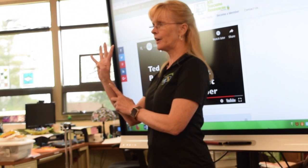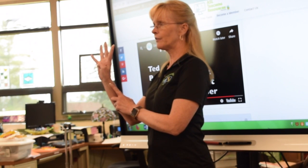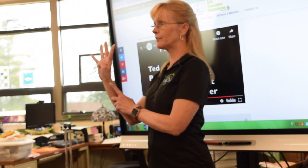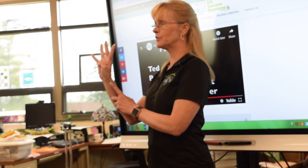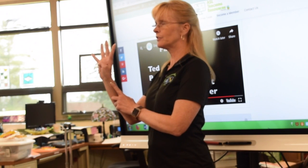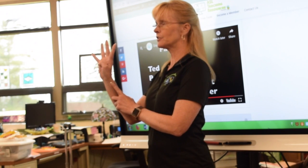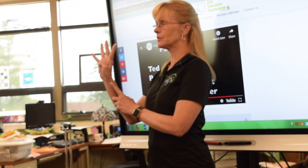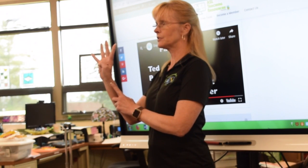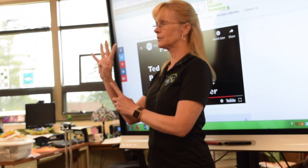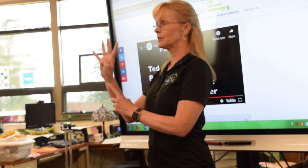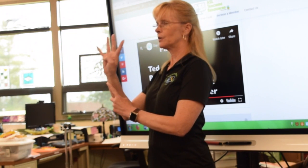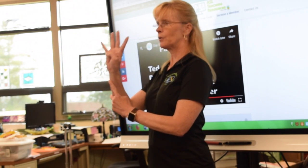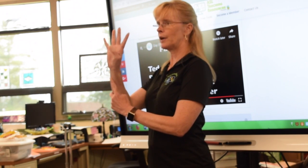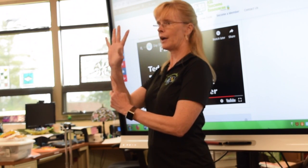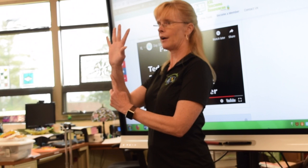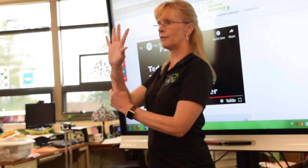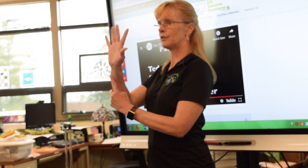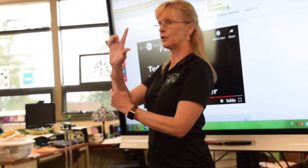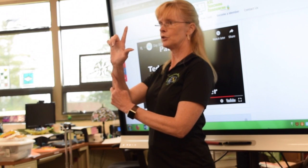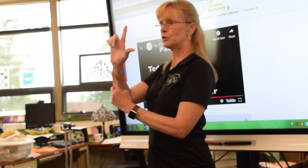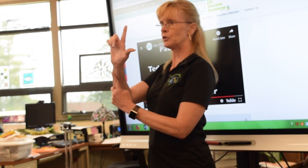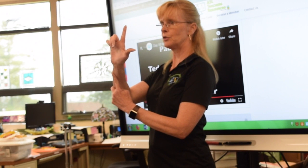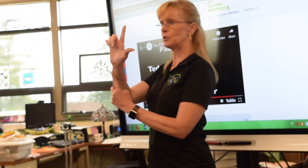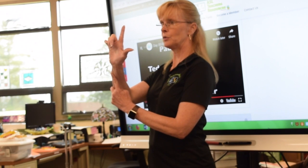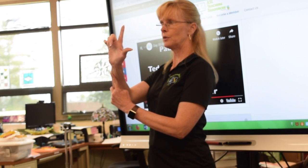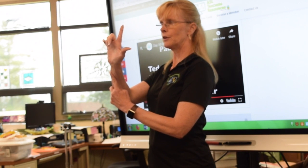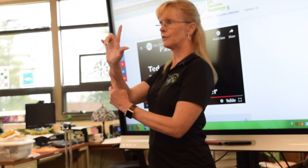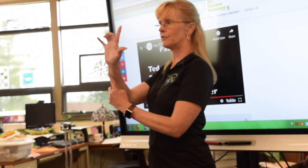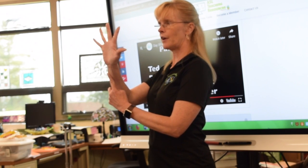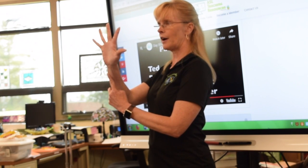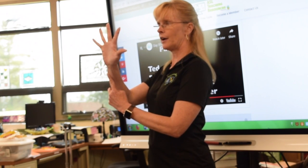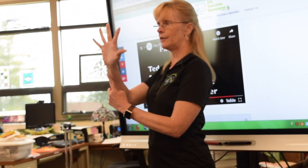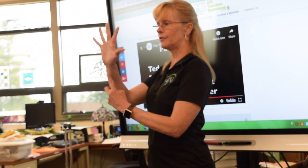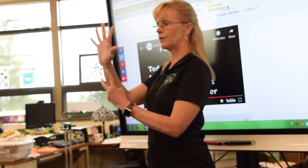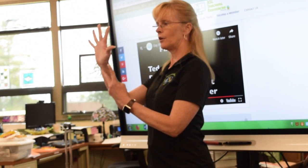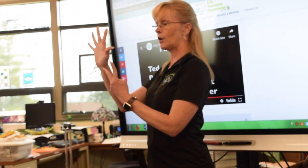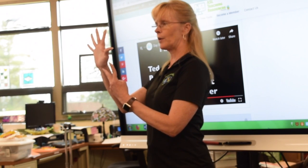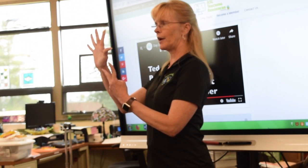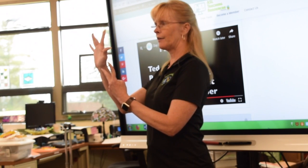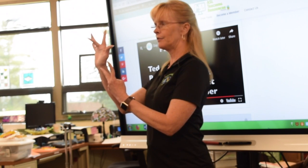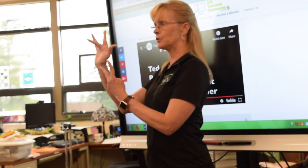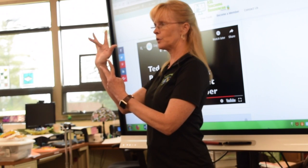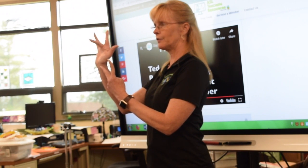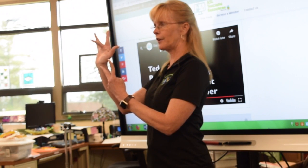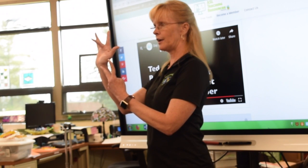We have 2 versions. We have 2, 5, or we have 25.